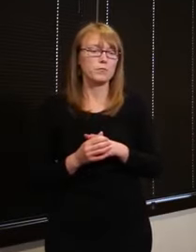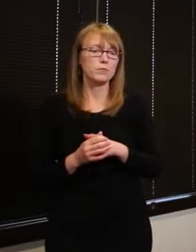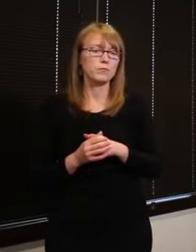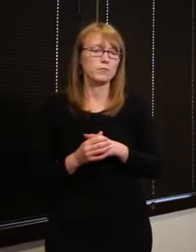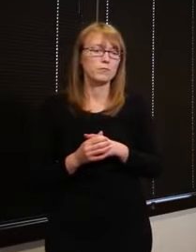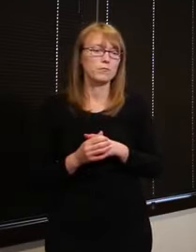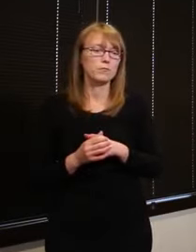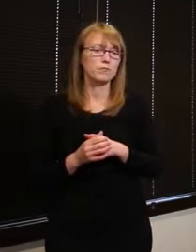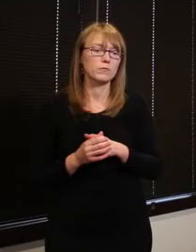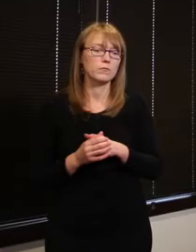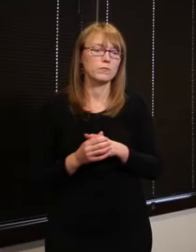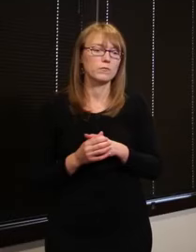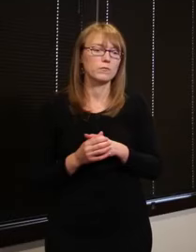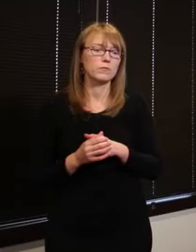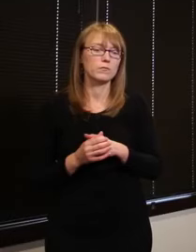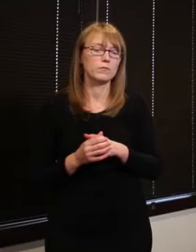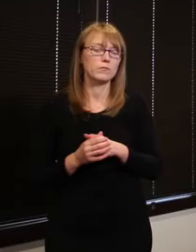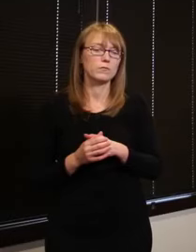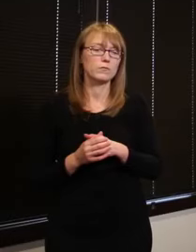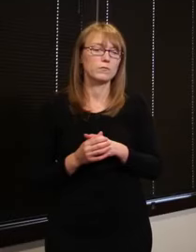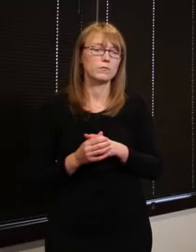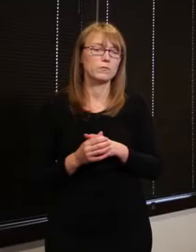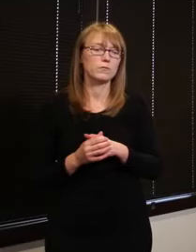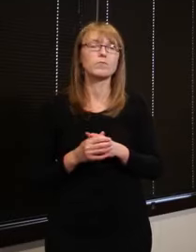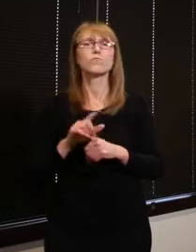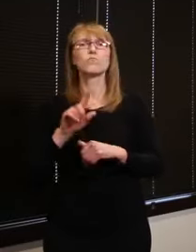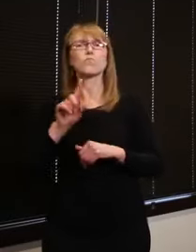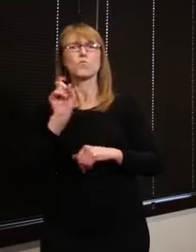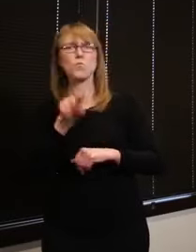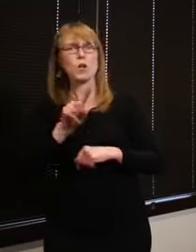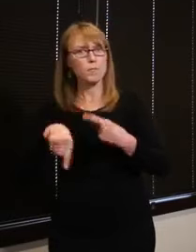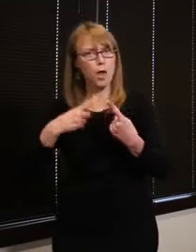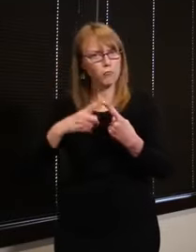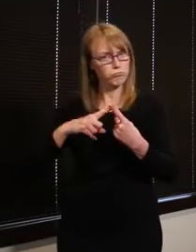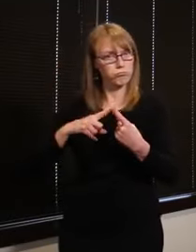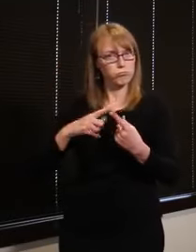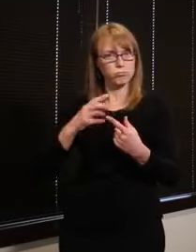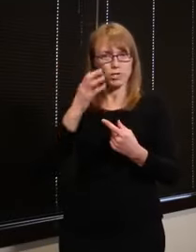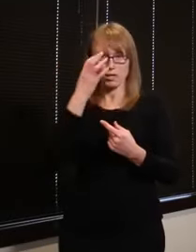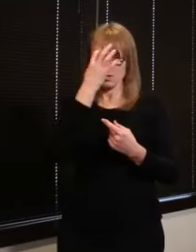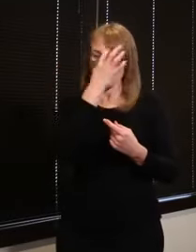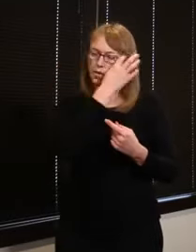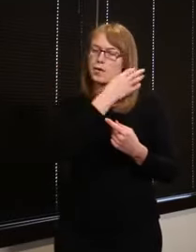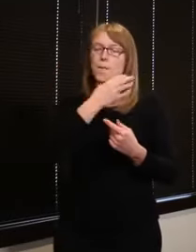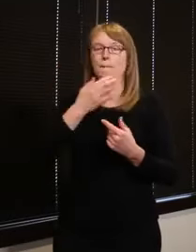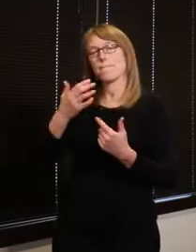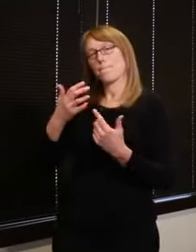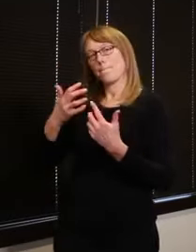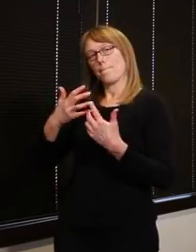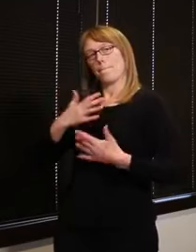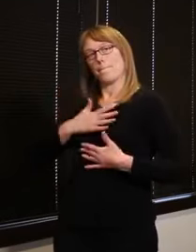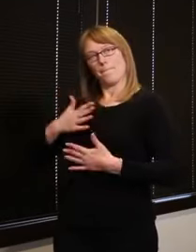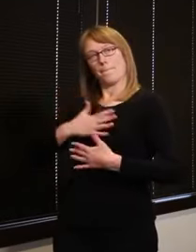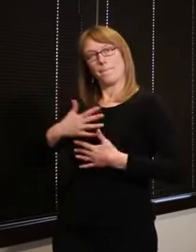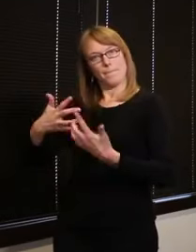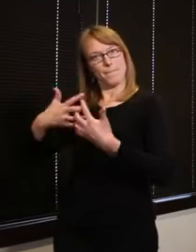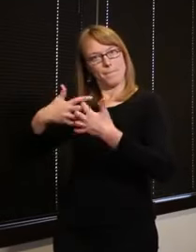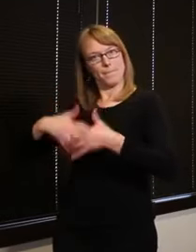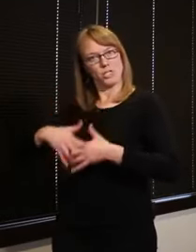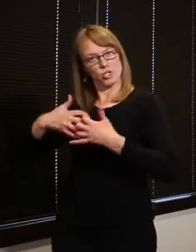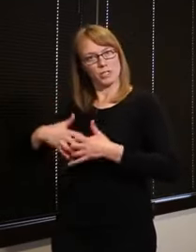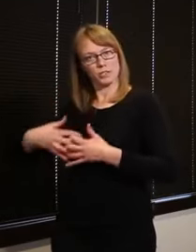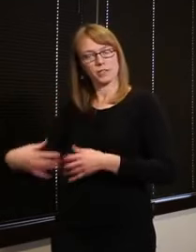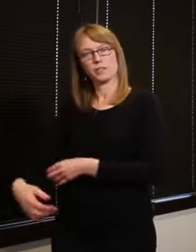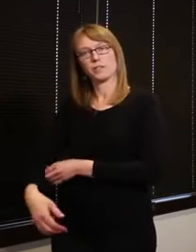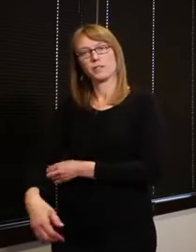in response to this pandemic, or did any come from the national stockpile? On any given day, we have around